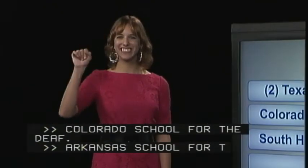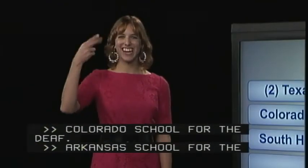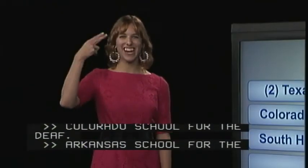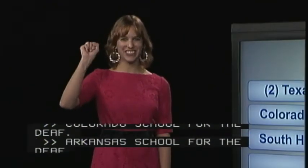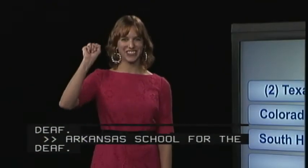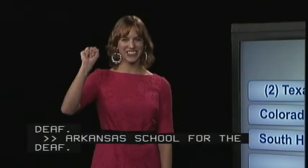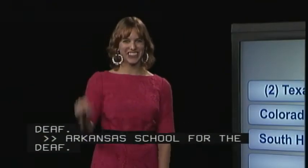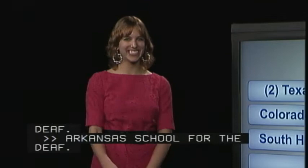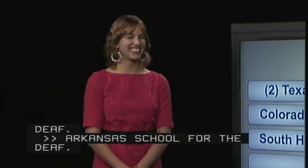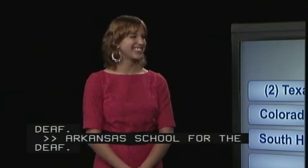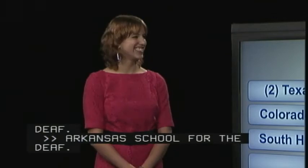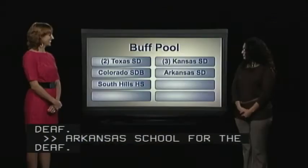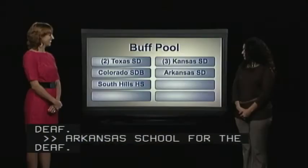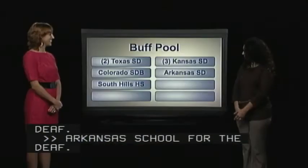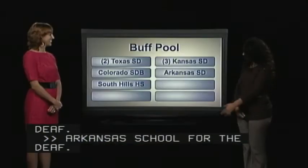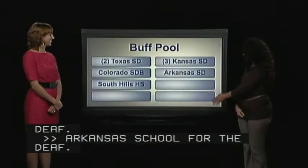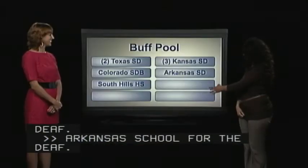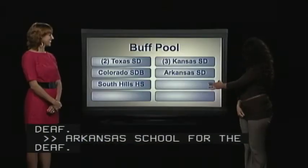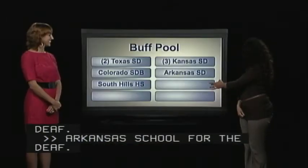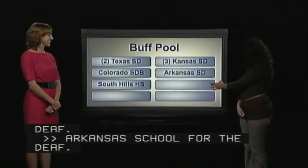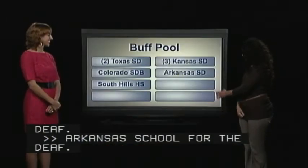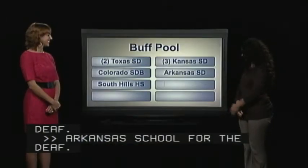South Hills High School,